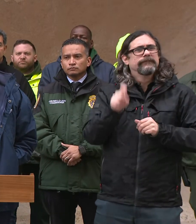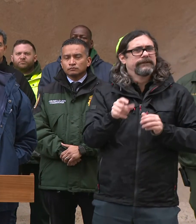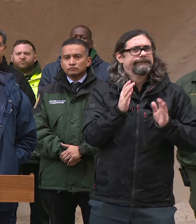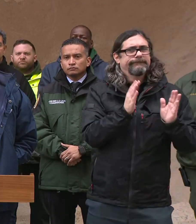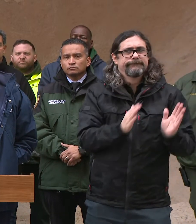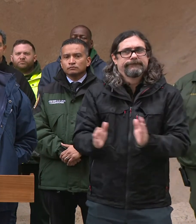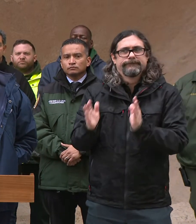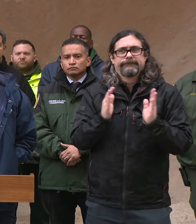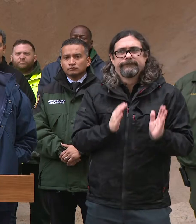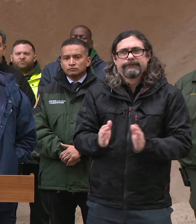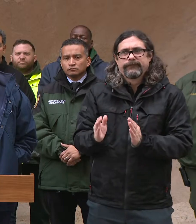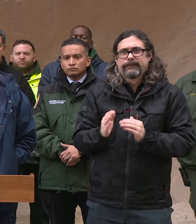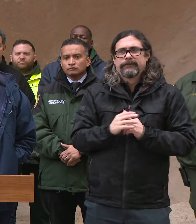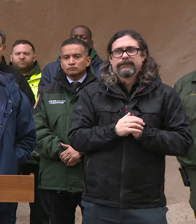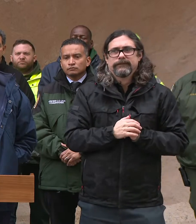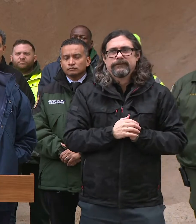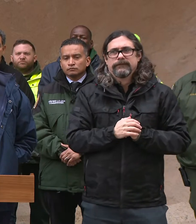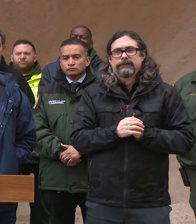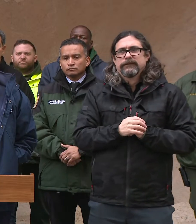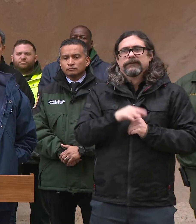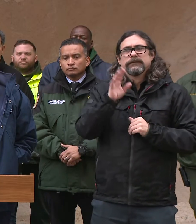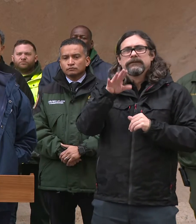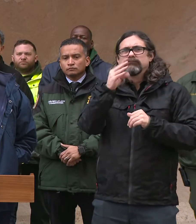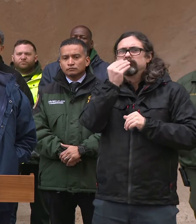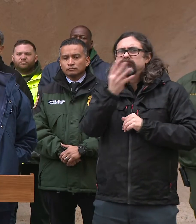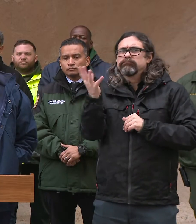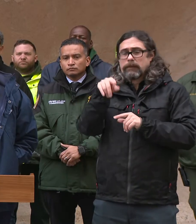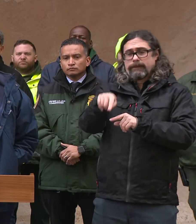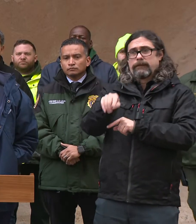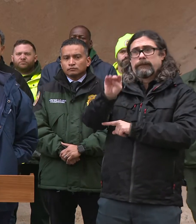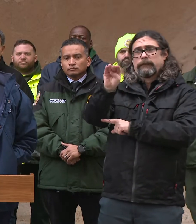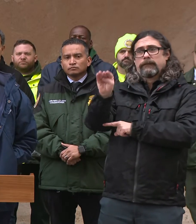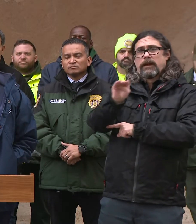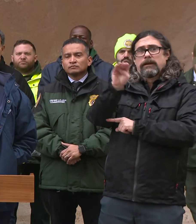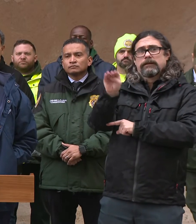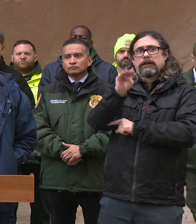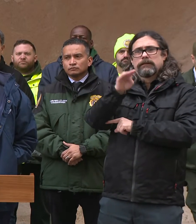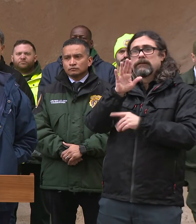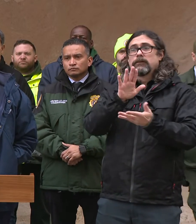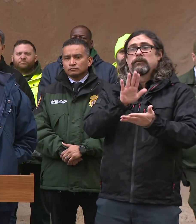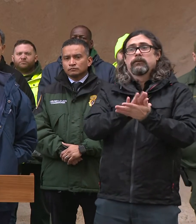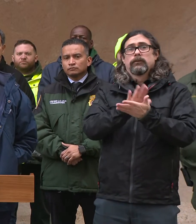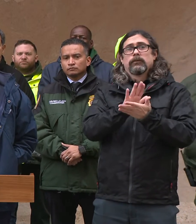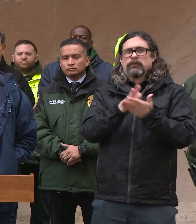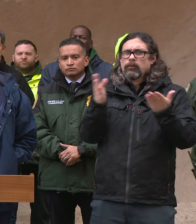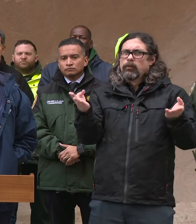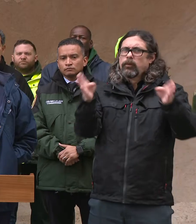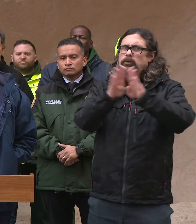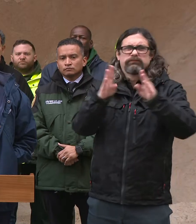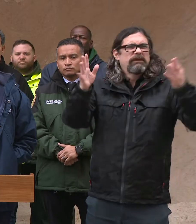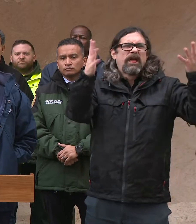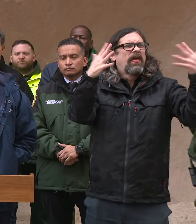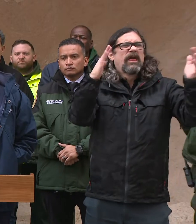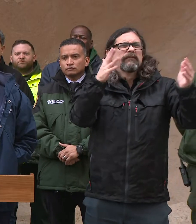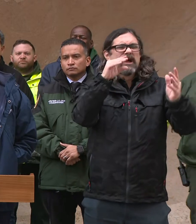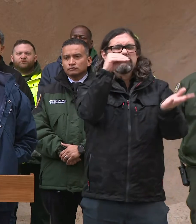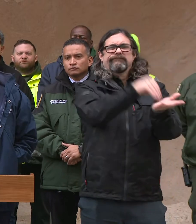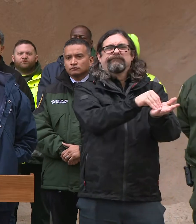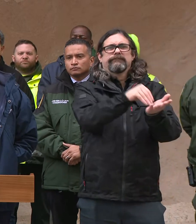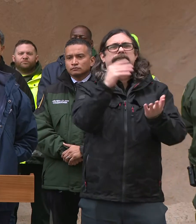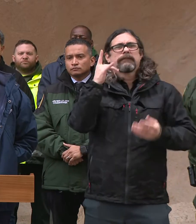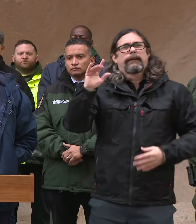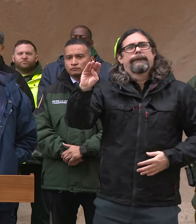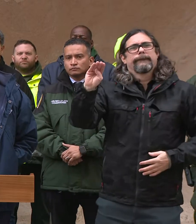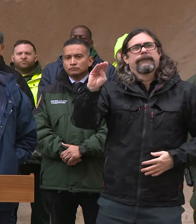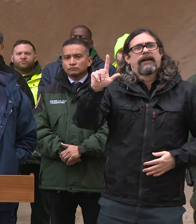Dr. King's birthday, and this is going to allow us to really move at a faster tick with not having the school buses